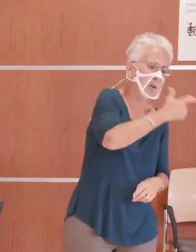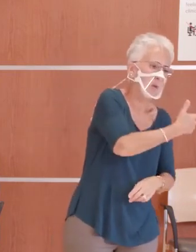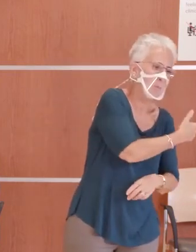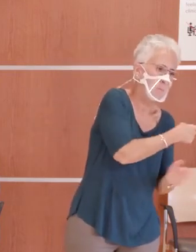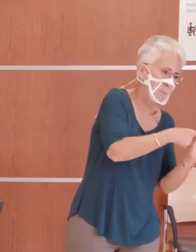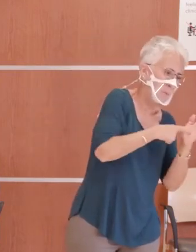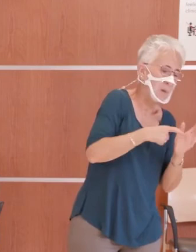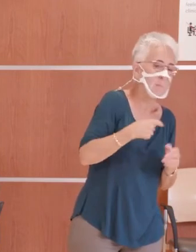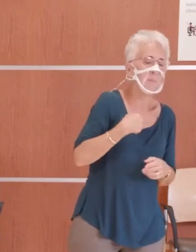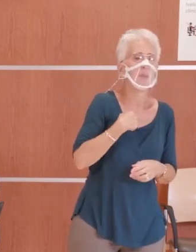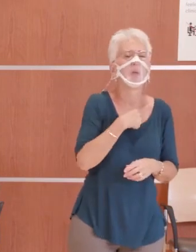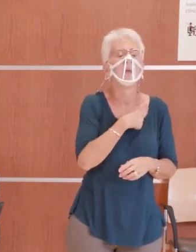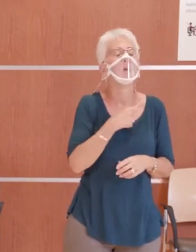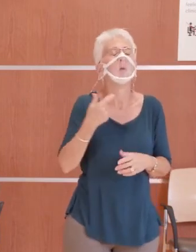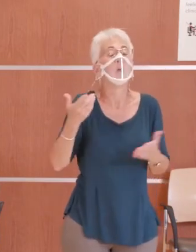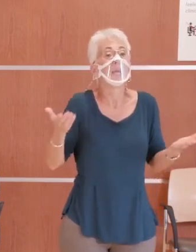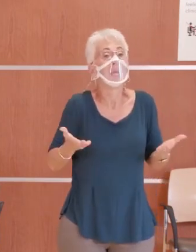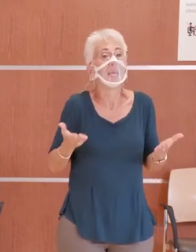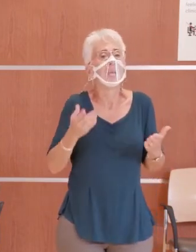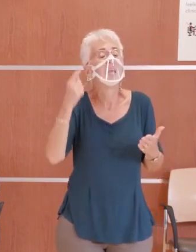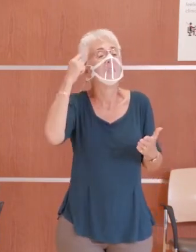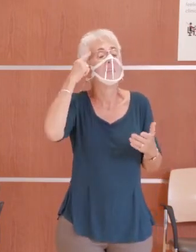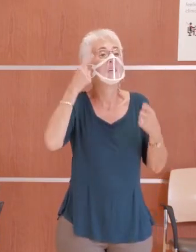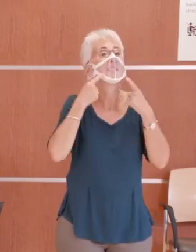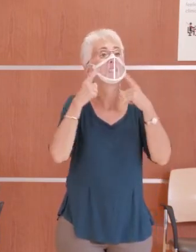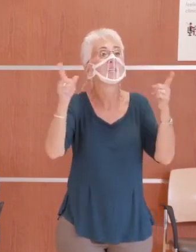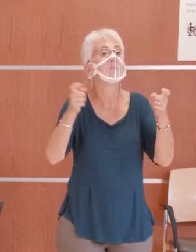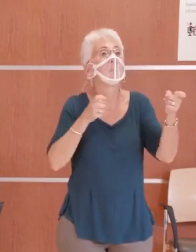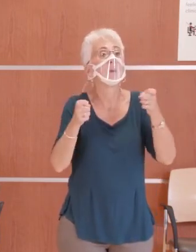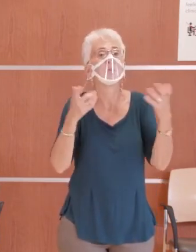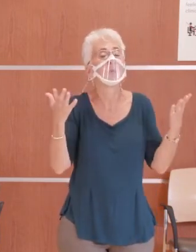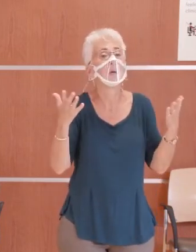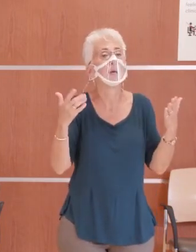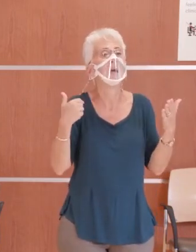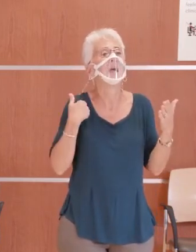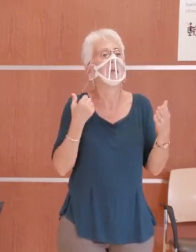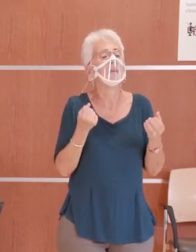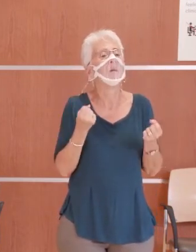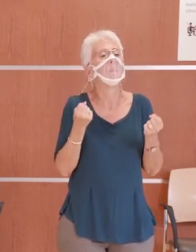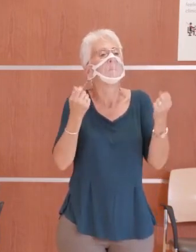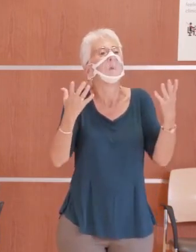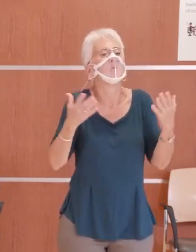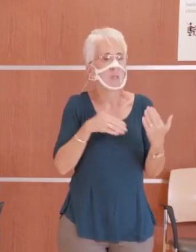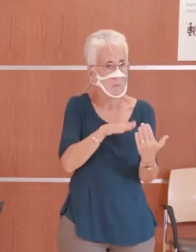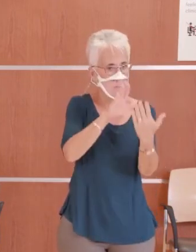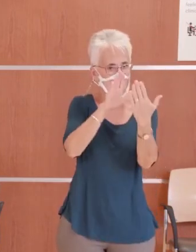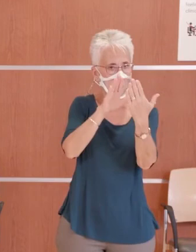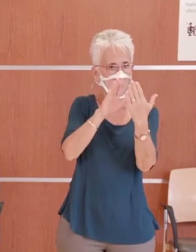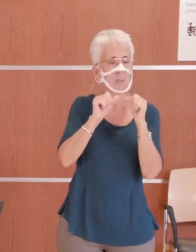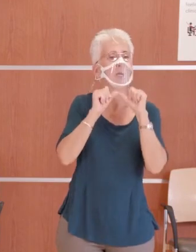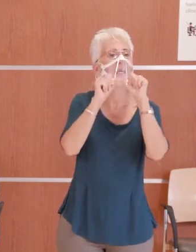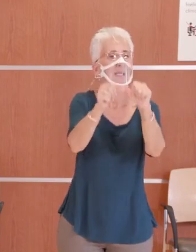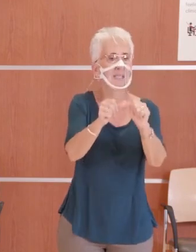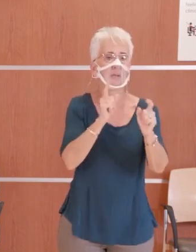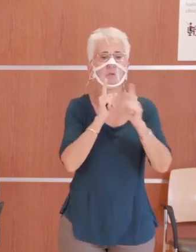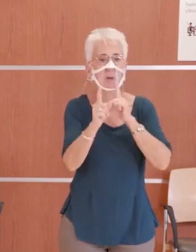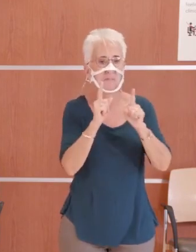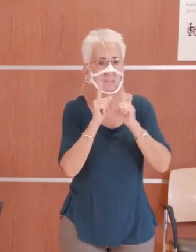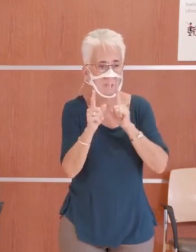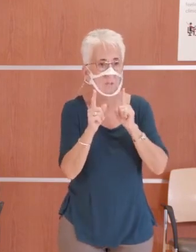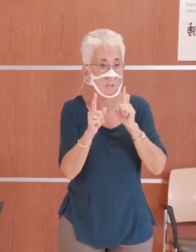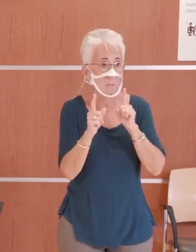think the way to successfully manage this is to have a multi-pronged approach and have an ongoing conversation with